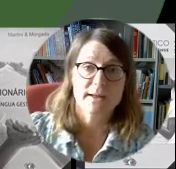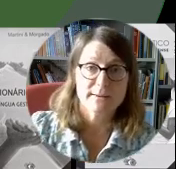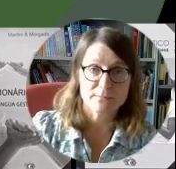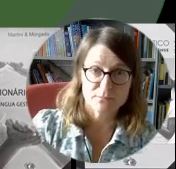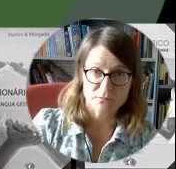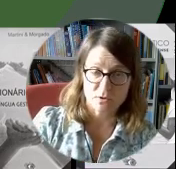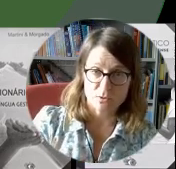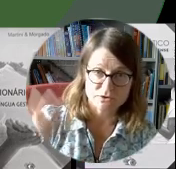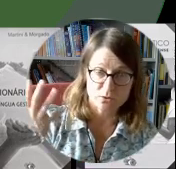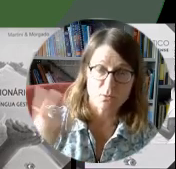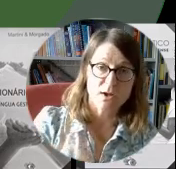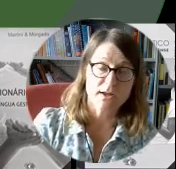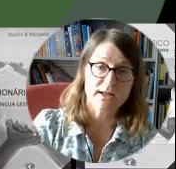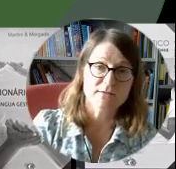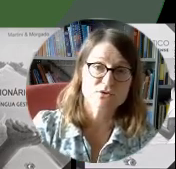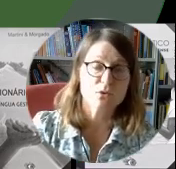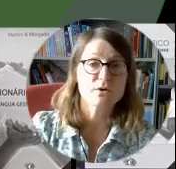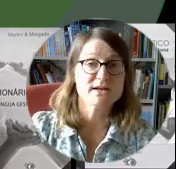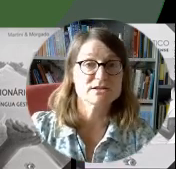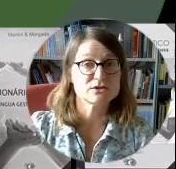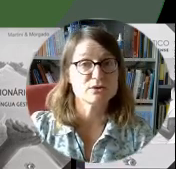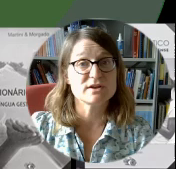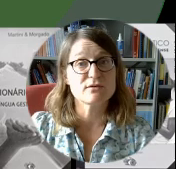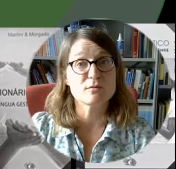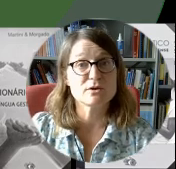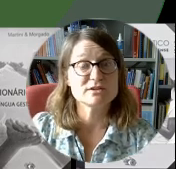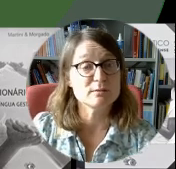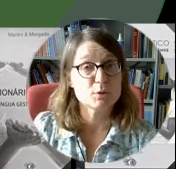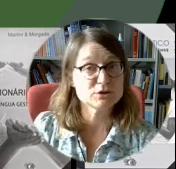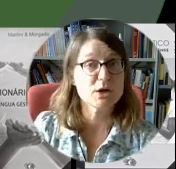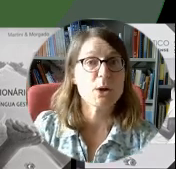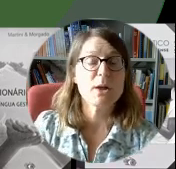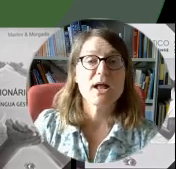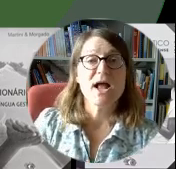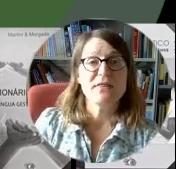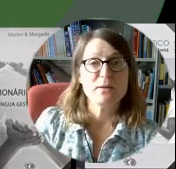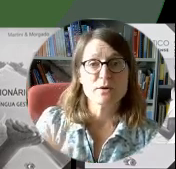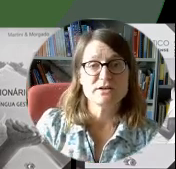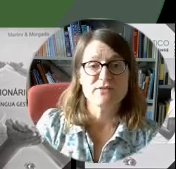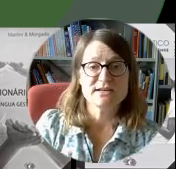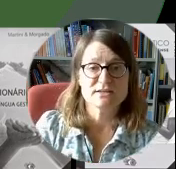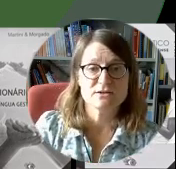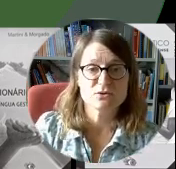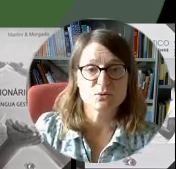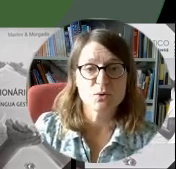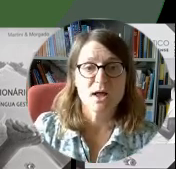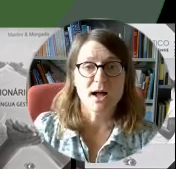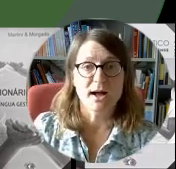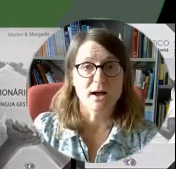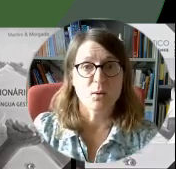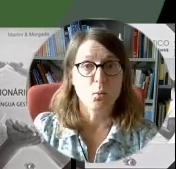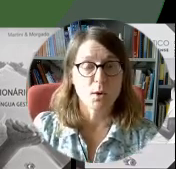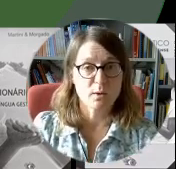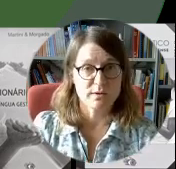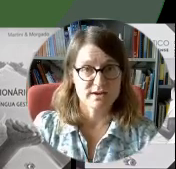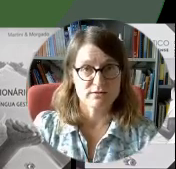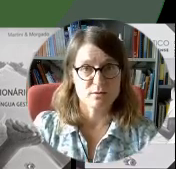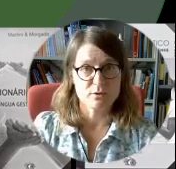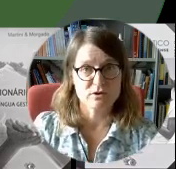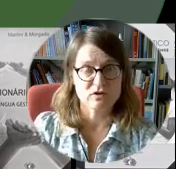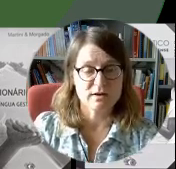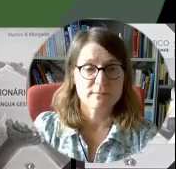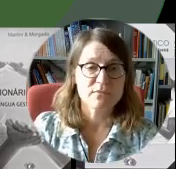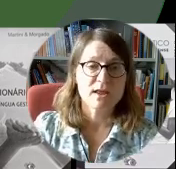who also have strong connections to the deaf community in Portugal, and they were invited to work with the